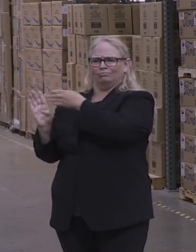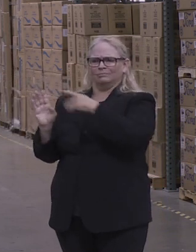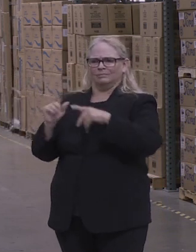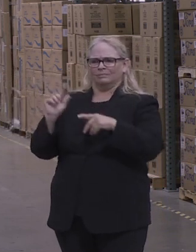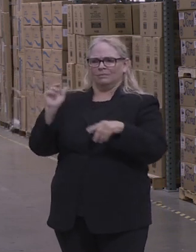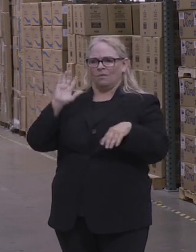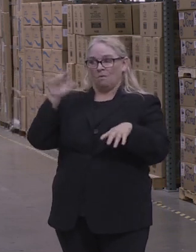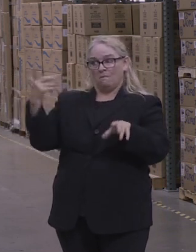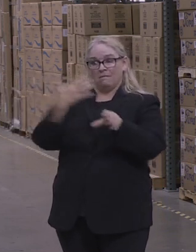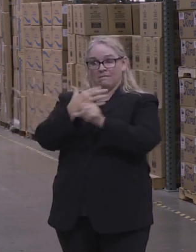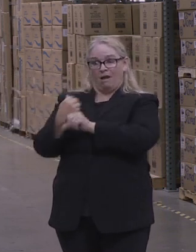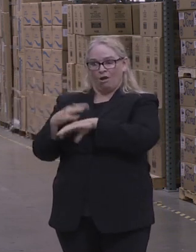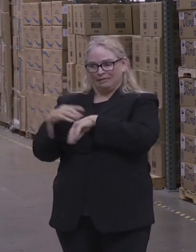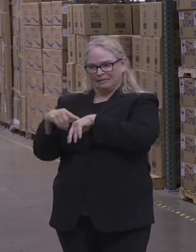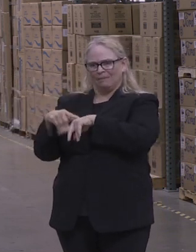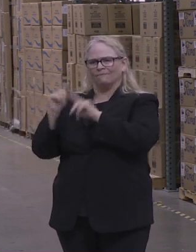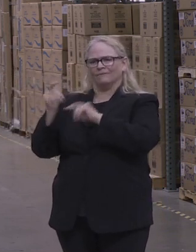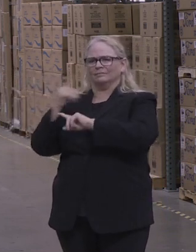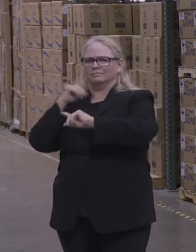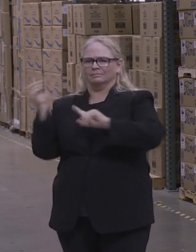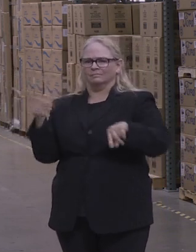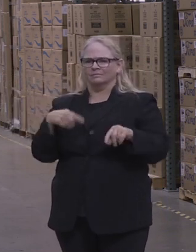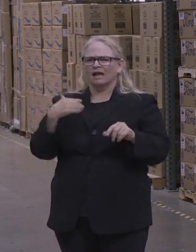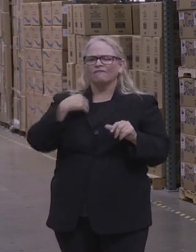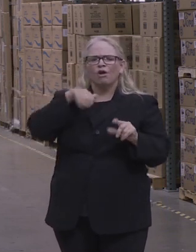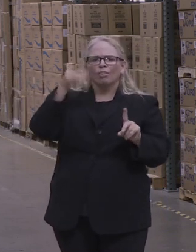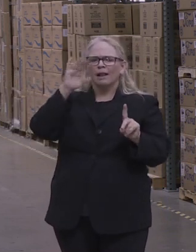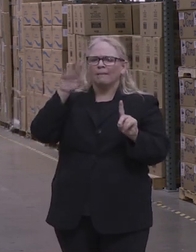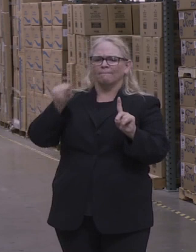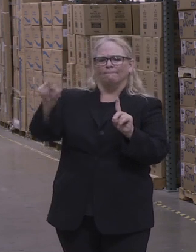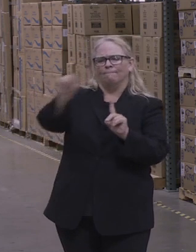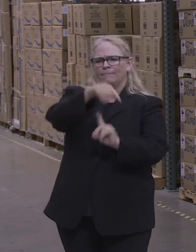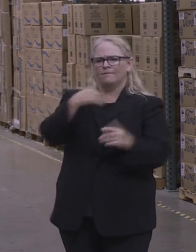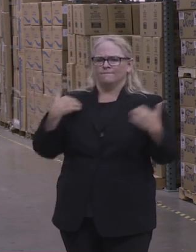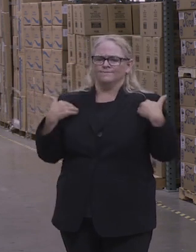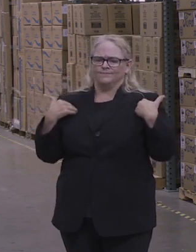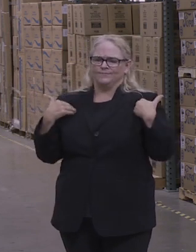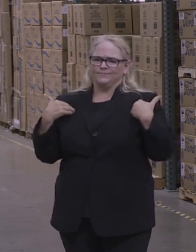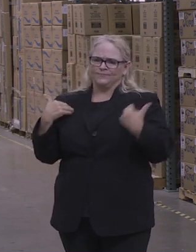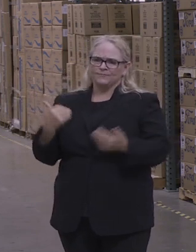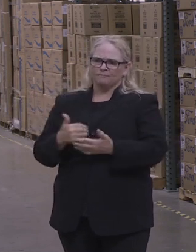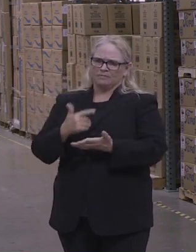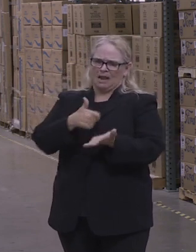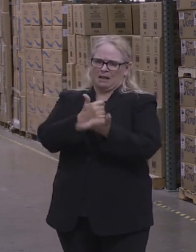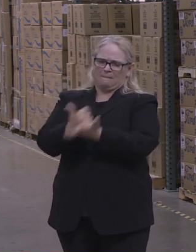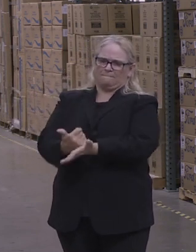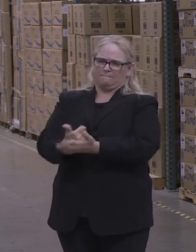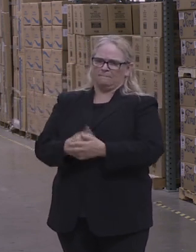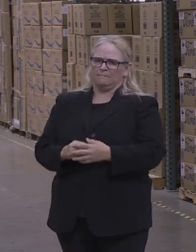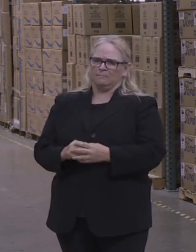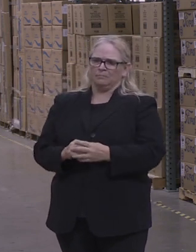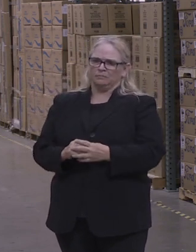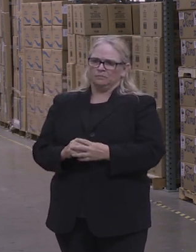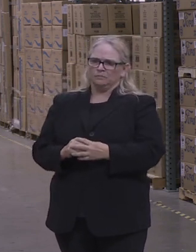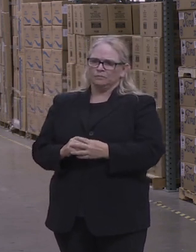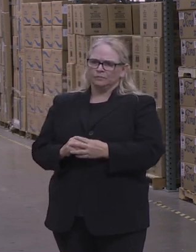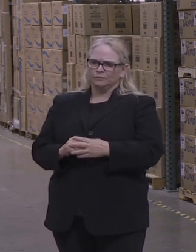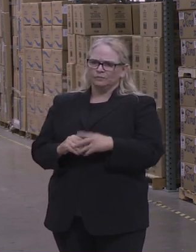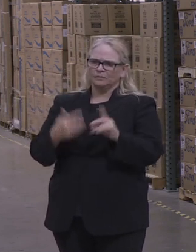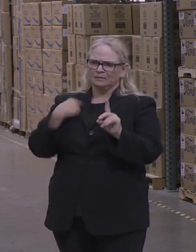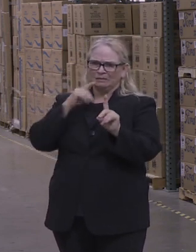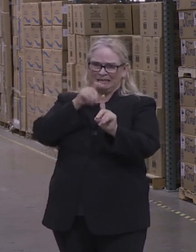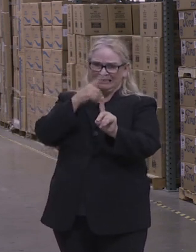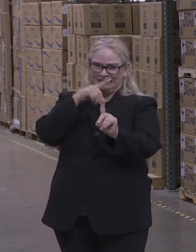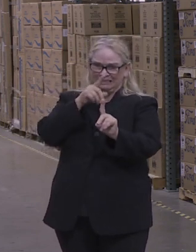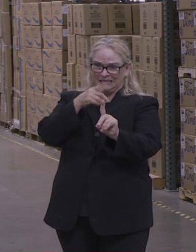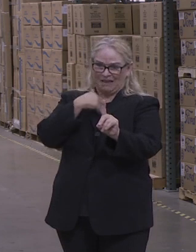then we have other labs where we can bring some of those tests and have them processed so that we get meaningful test results. And so that's exactly one of